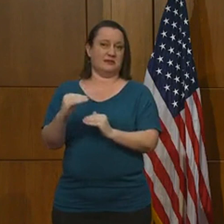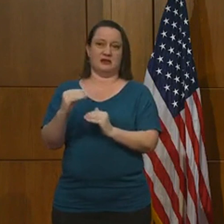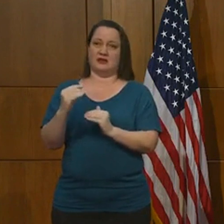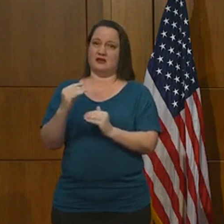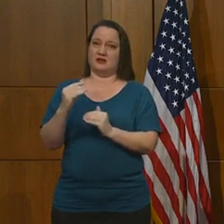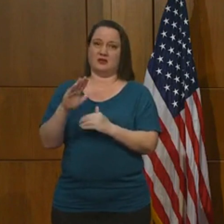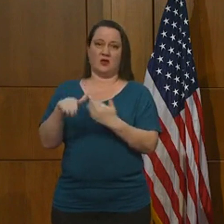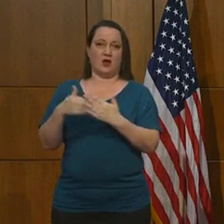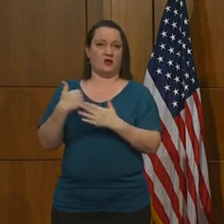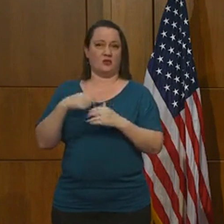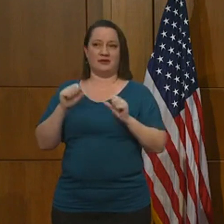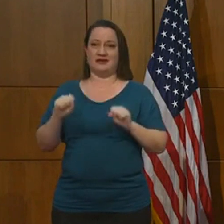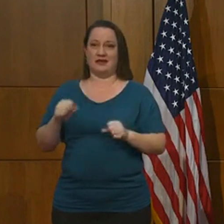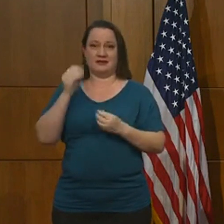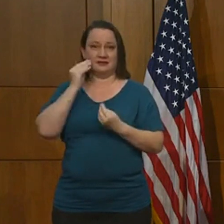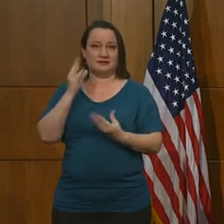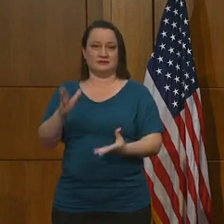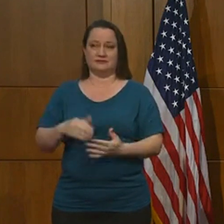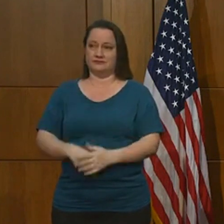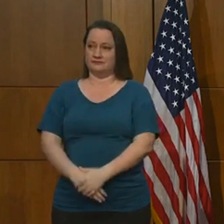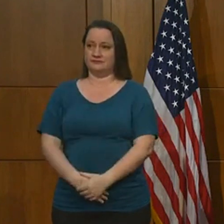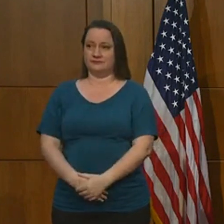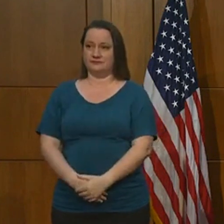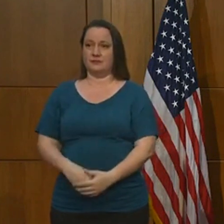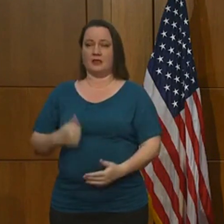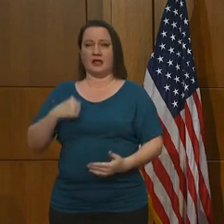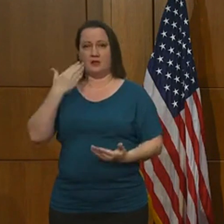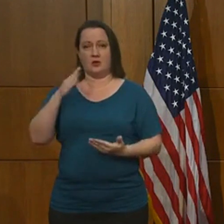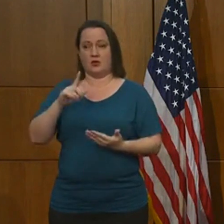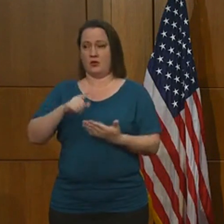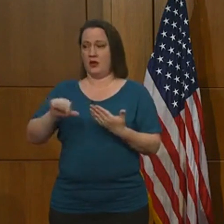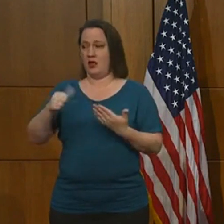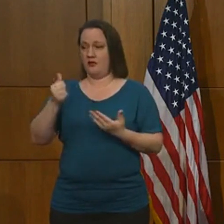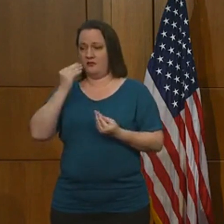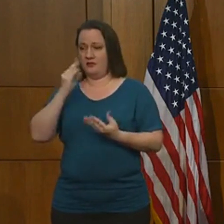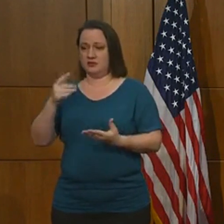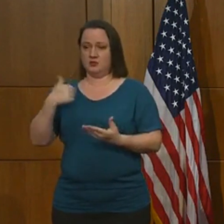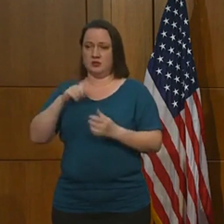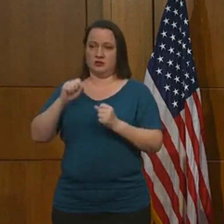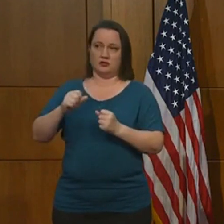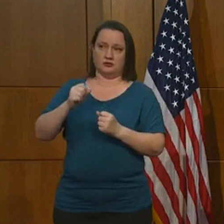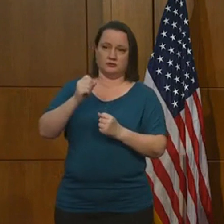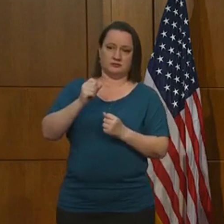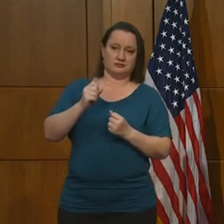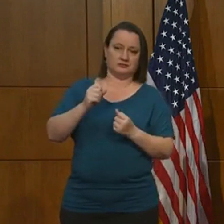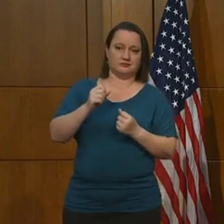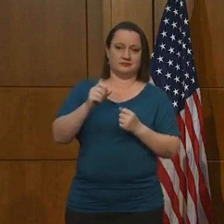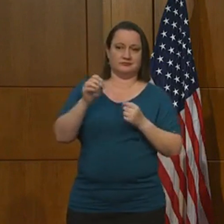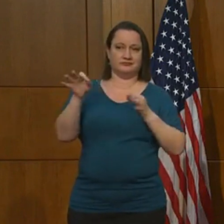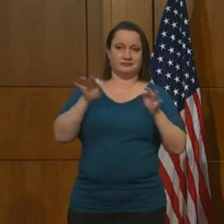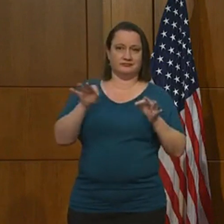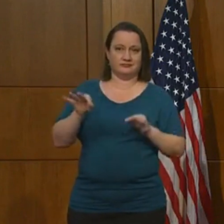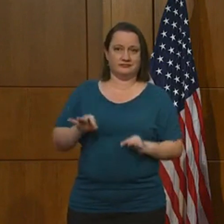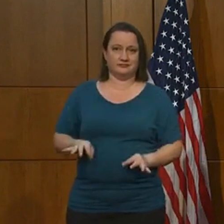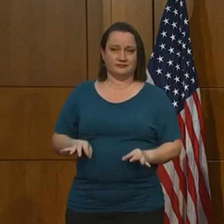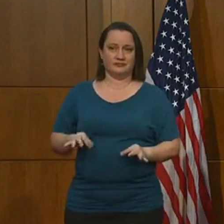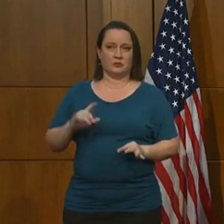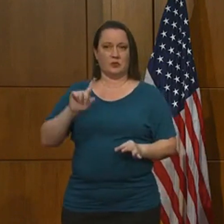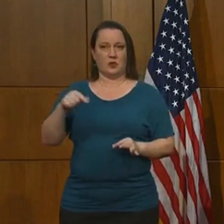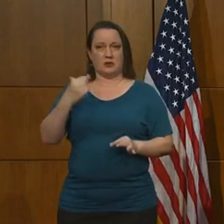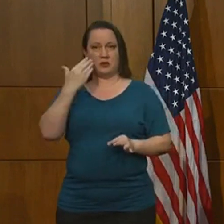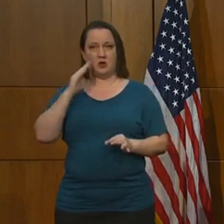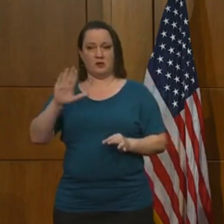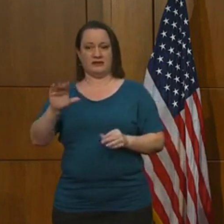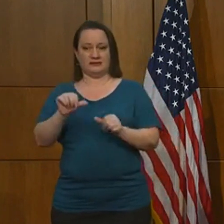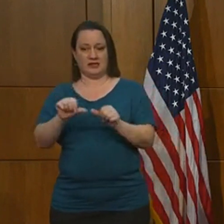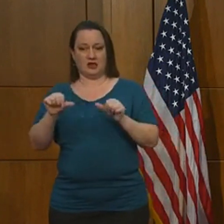don't know what other information we could really provide around the case other than its